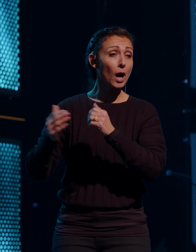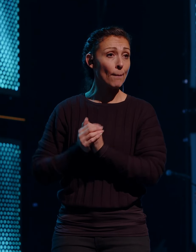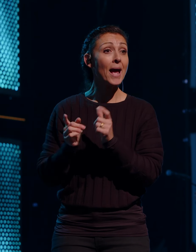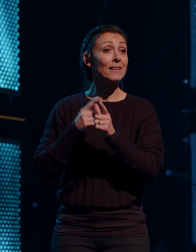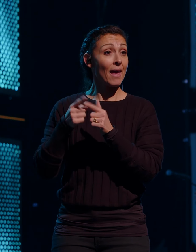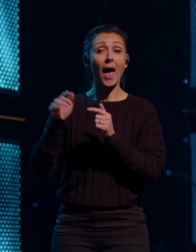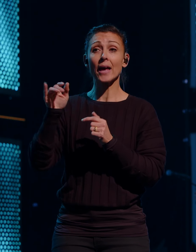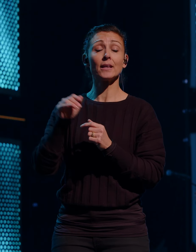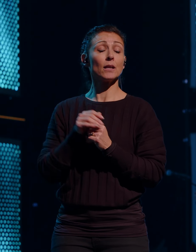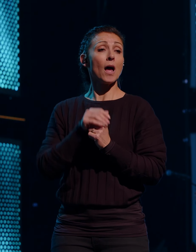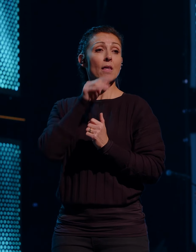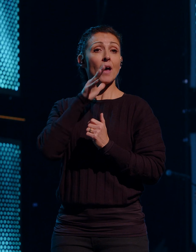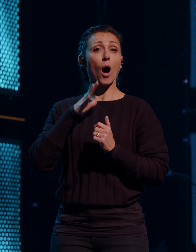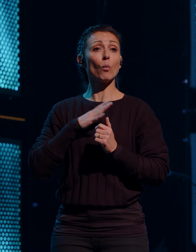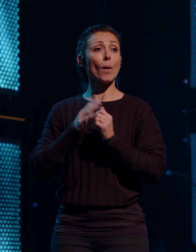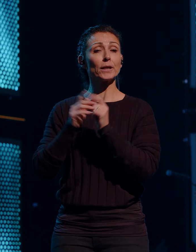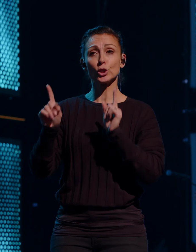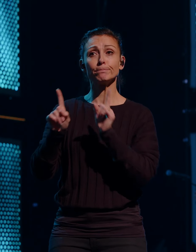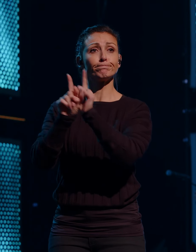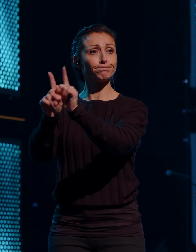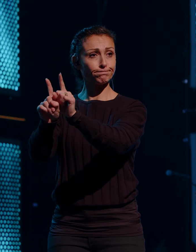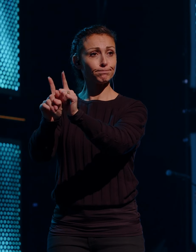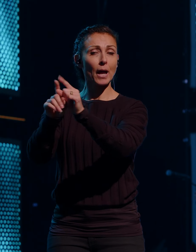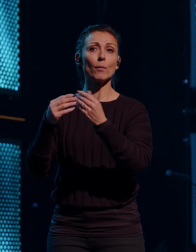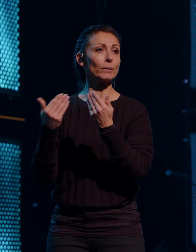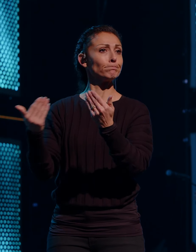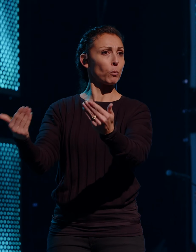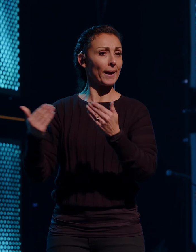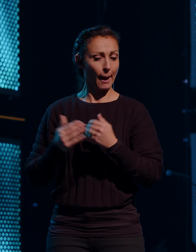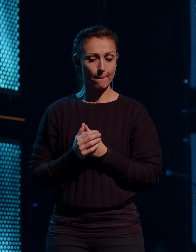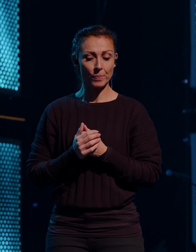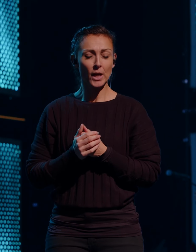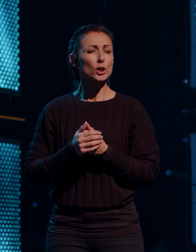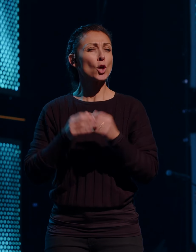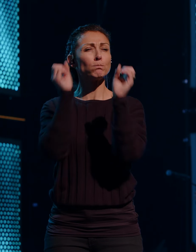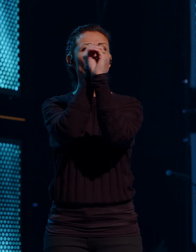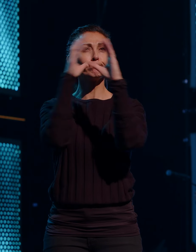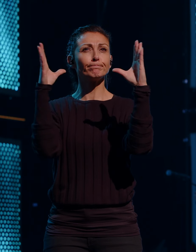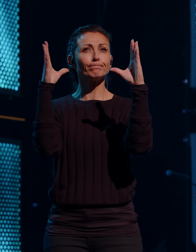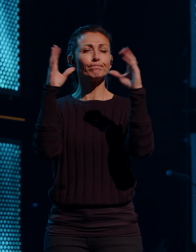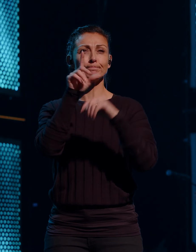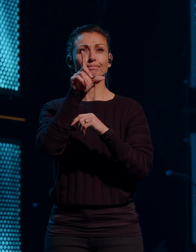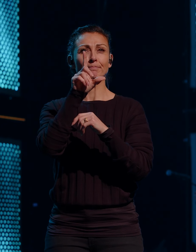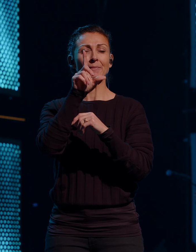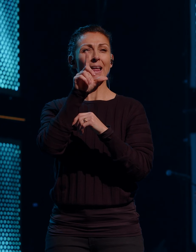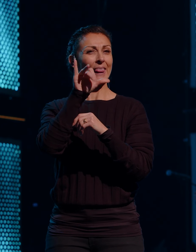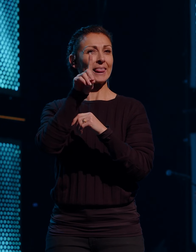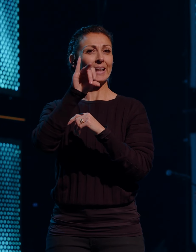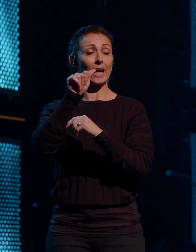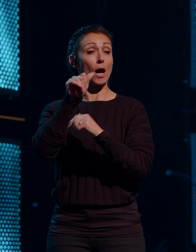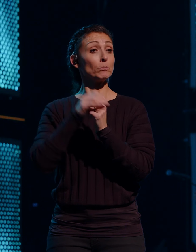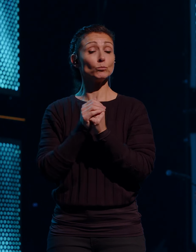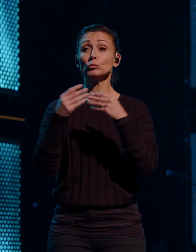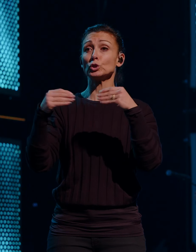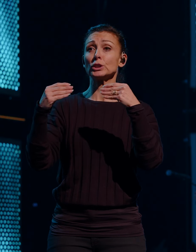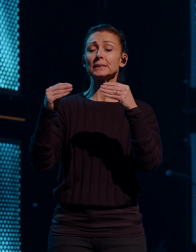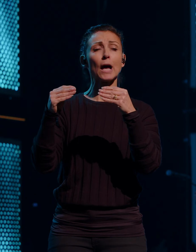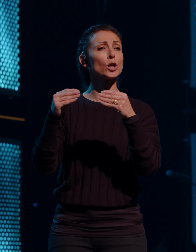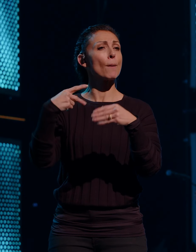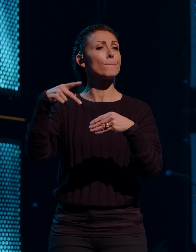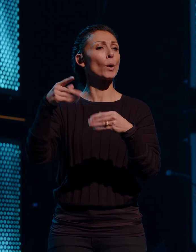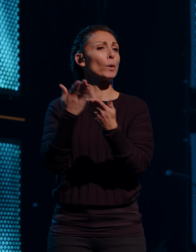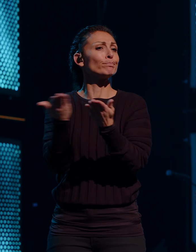us." I want to point out a couple things about this picture that we're given of Lydia, because we are given a picture of her. She's a seller of purple